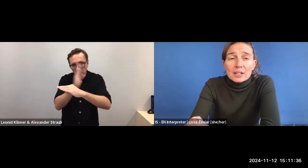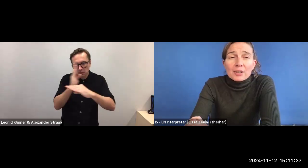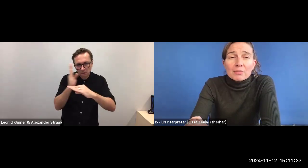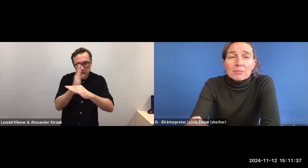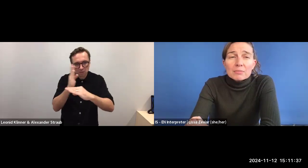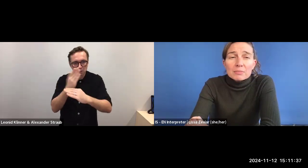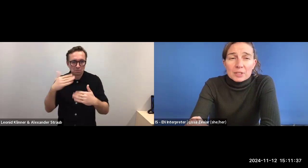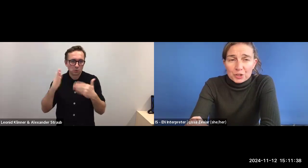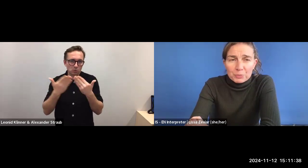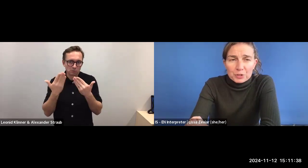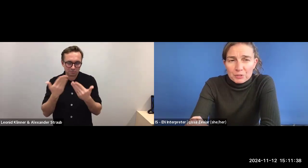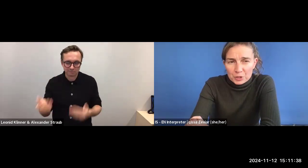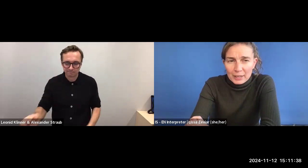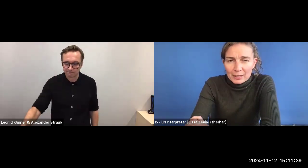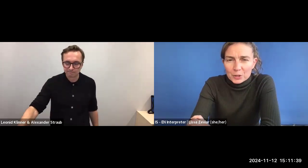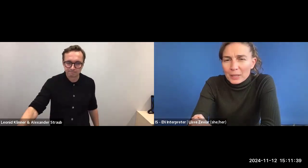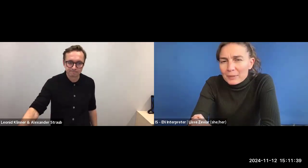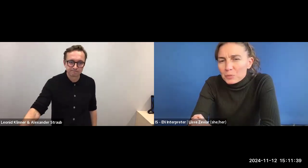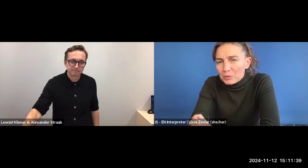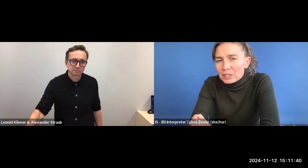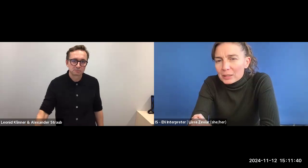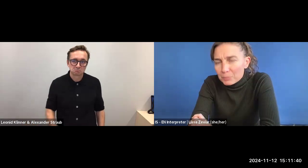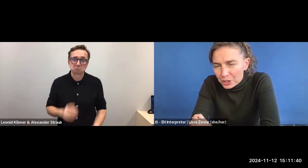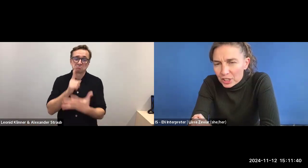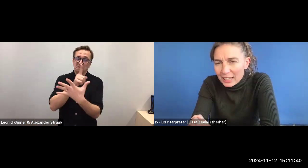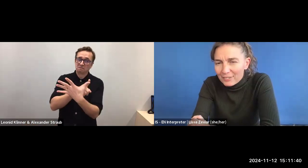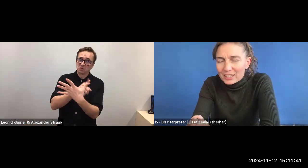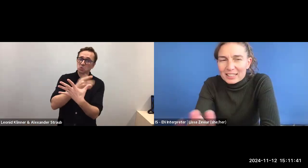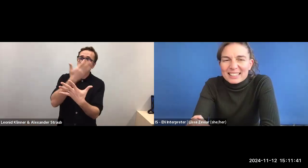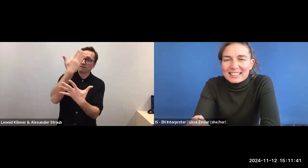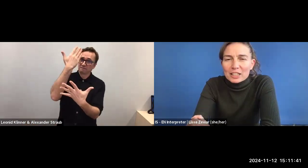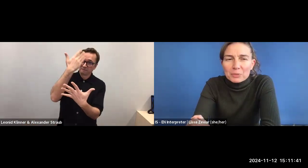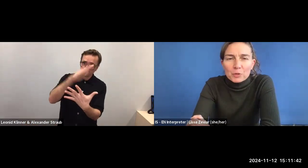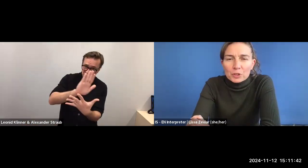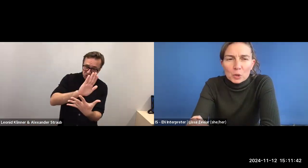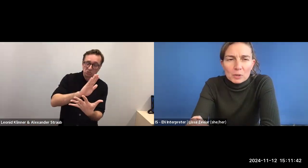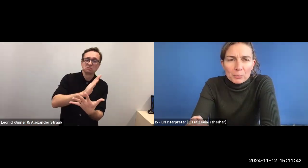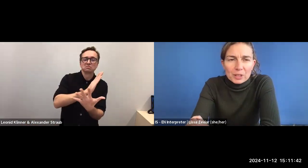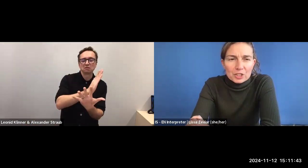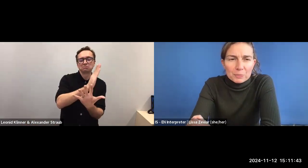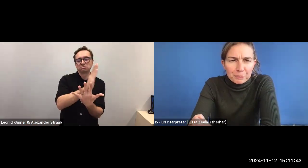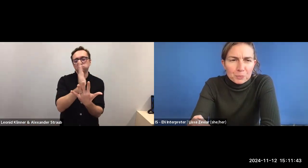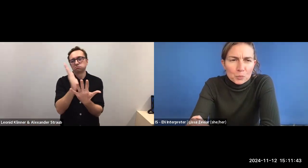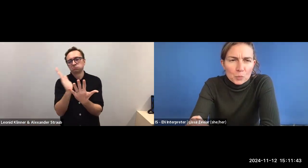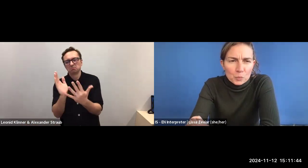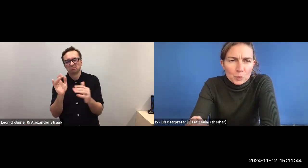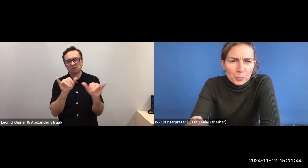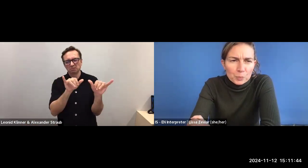certain descriptors of what you can do. And then we really appreciated having it in this setup for the global